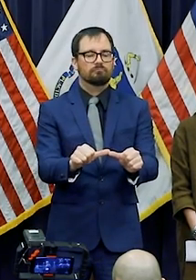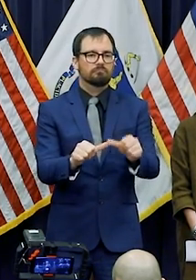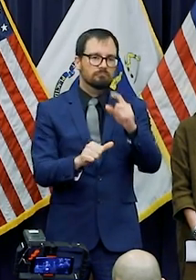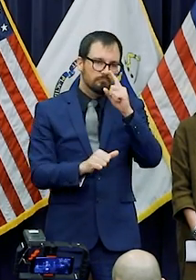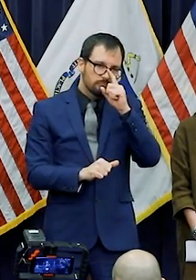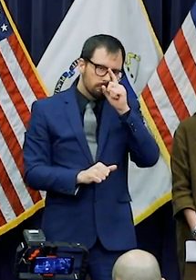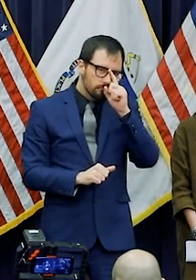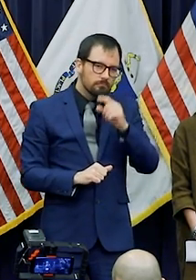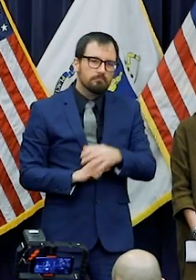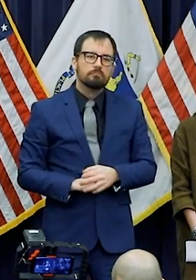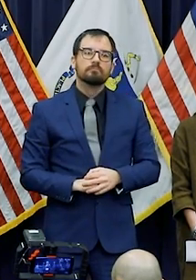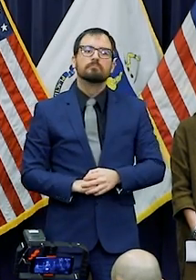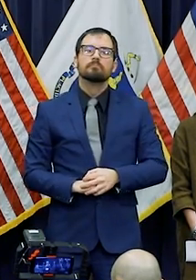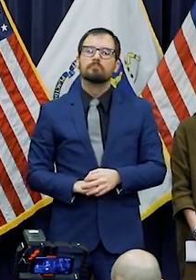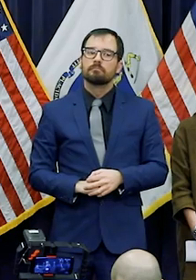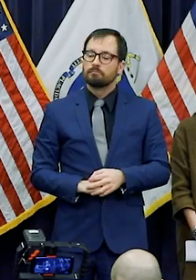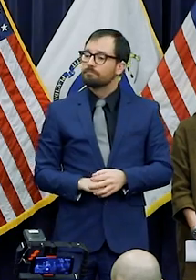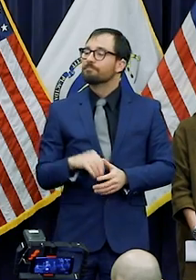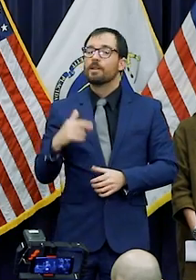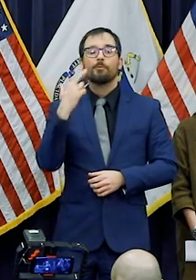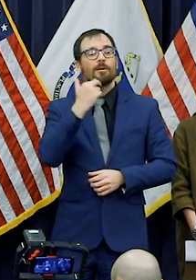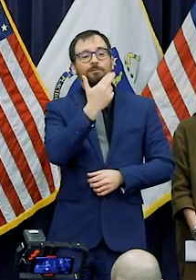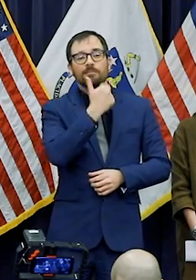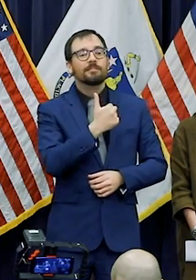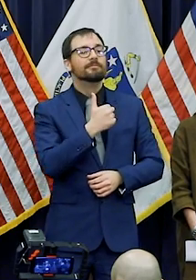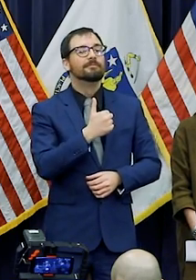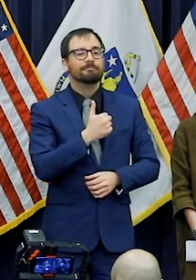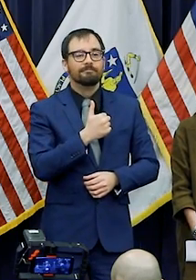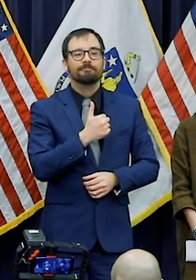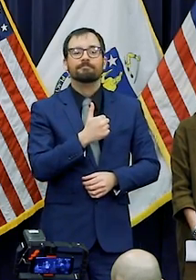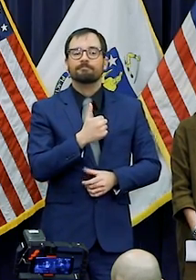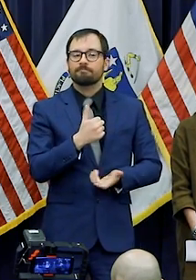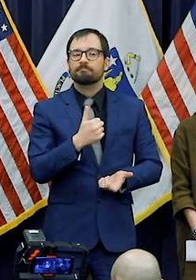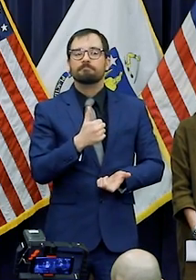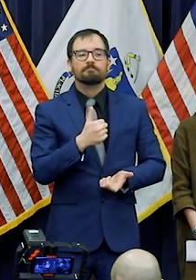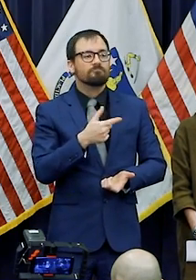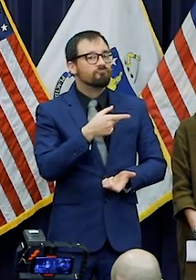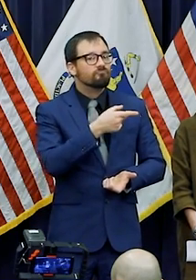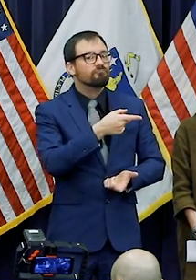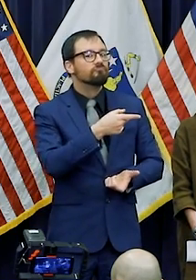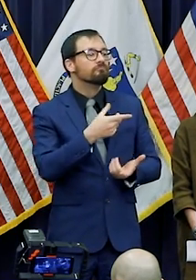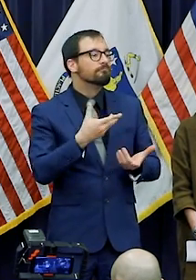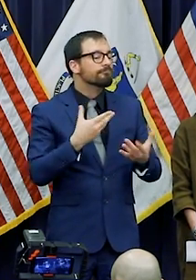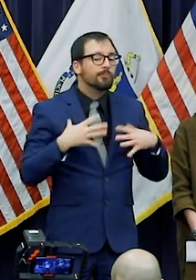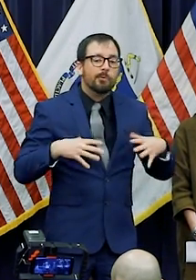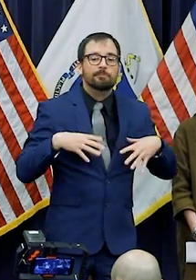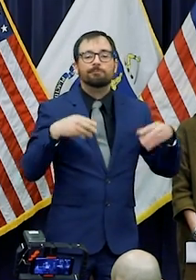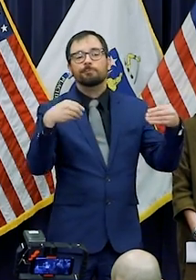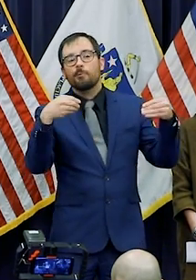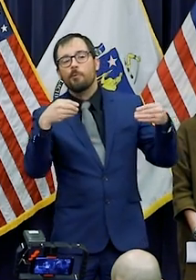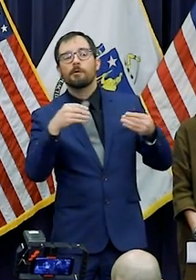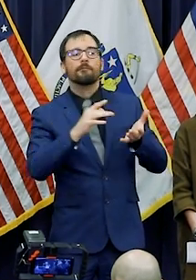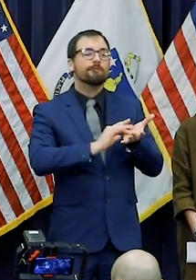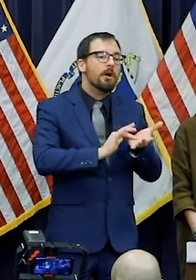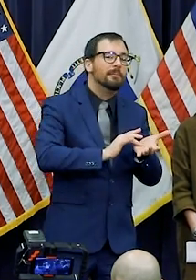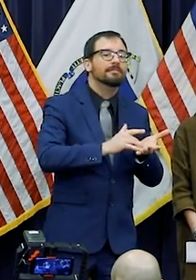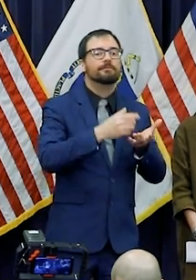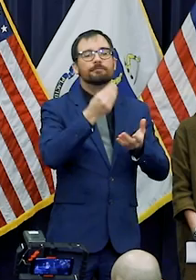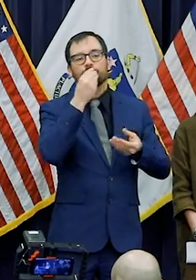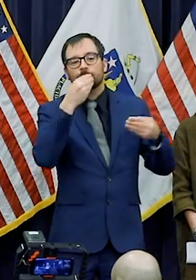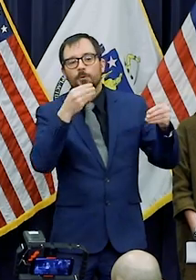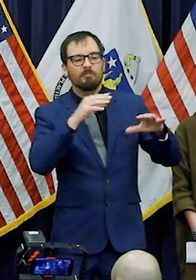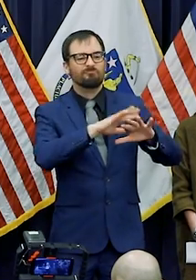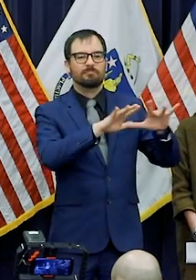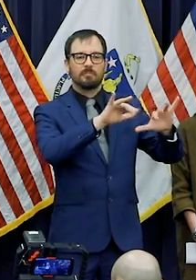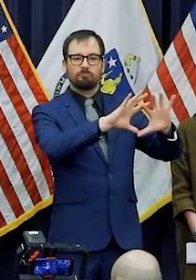to grocery stores, retail outlets, or pharmacies. This is about bars and restaurants and those places that people do